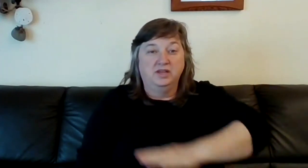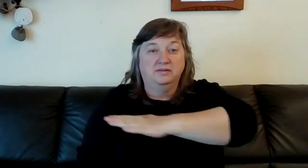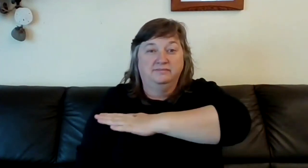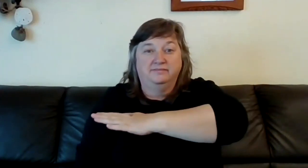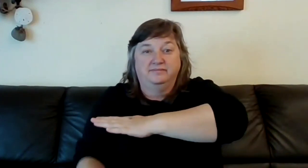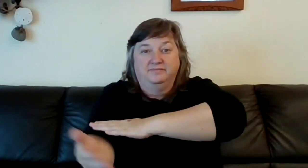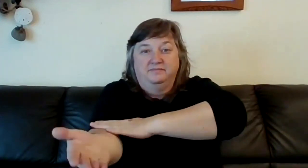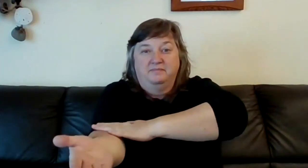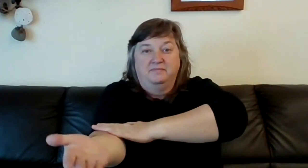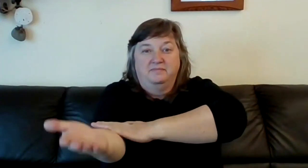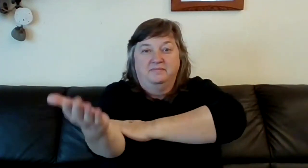Morning.